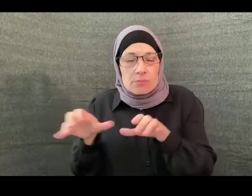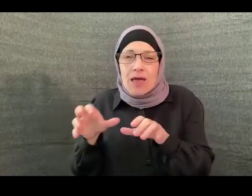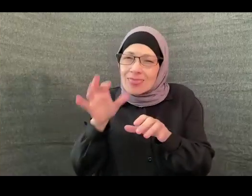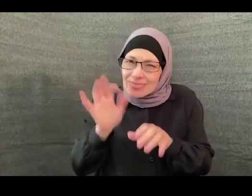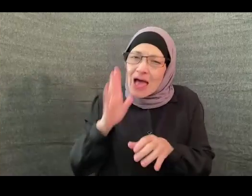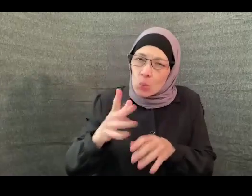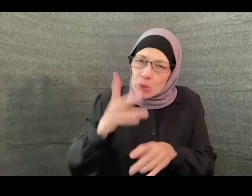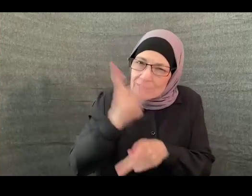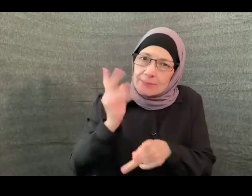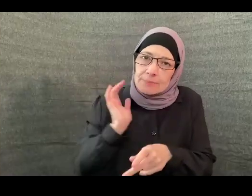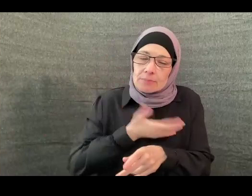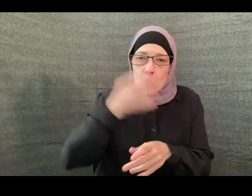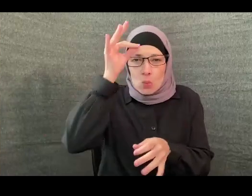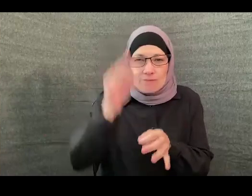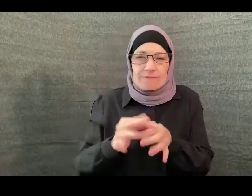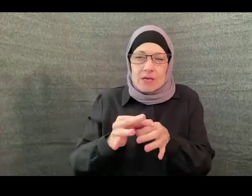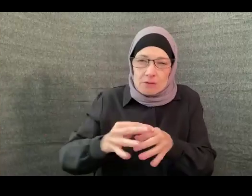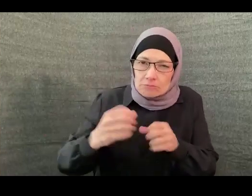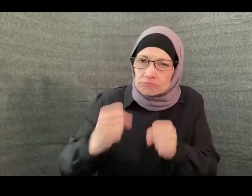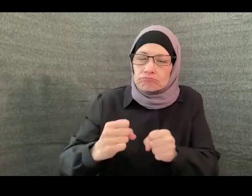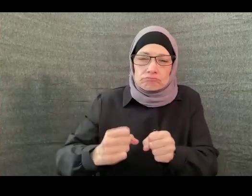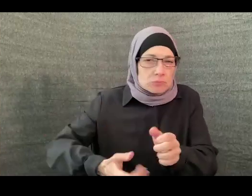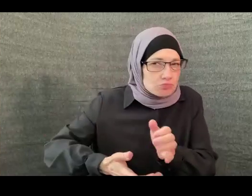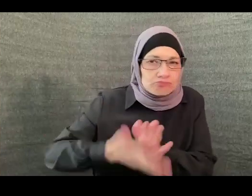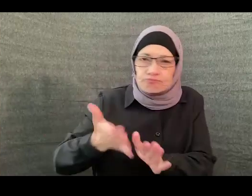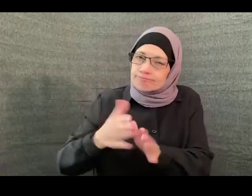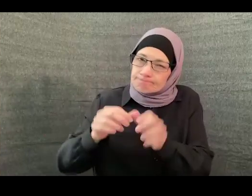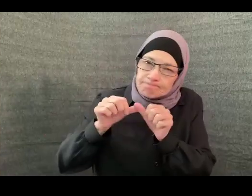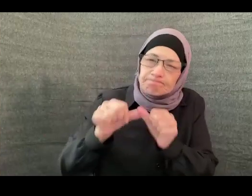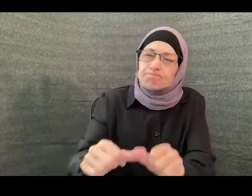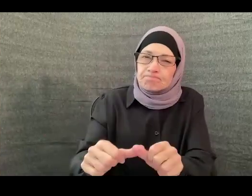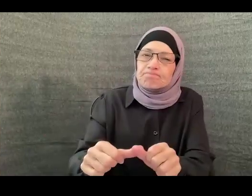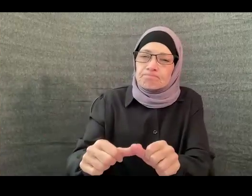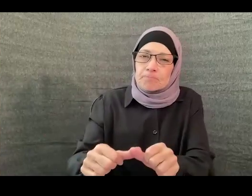This is something that we need to work on.